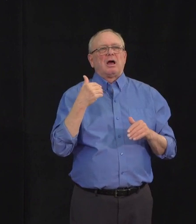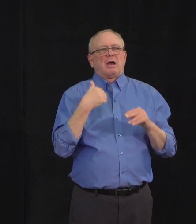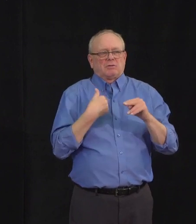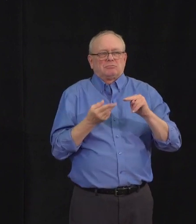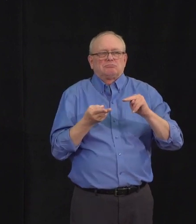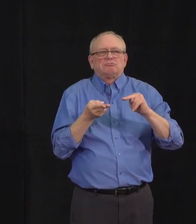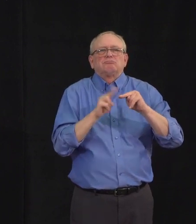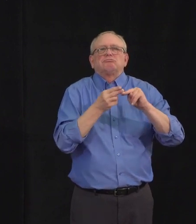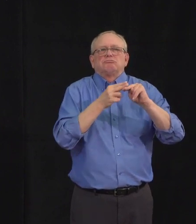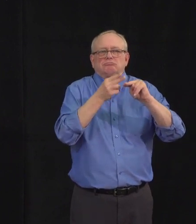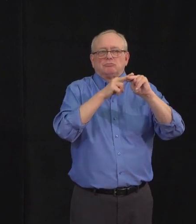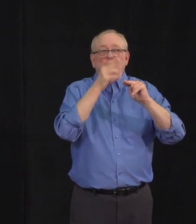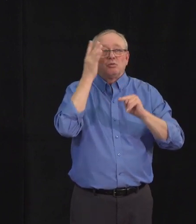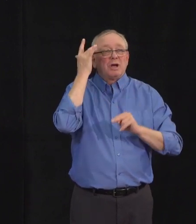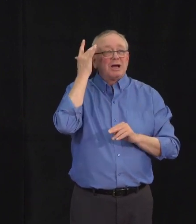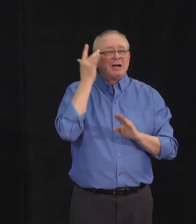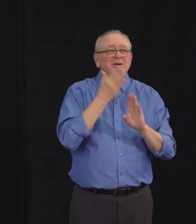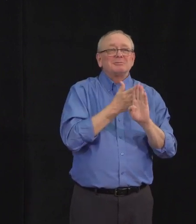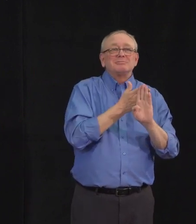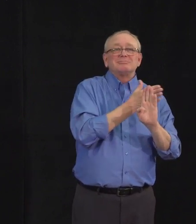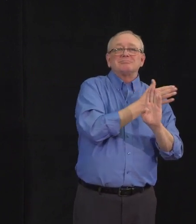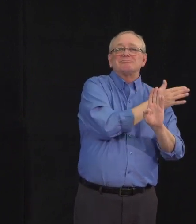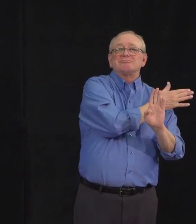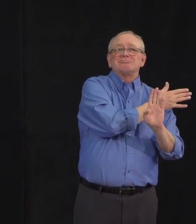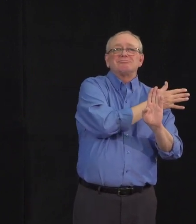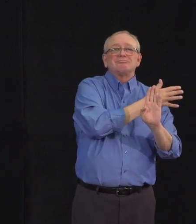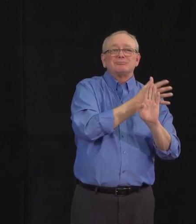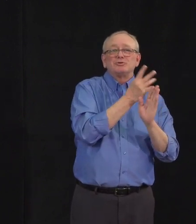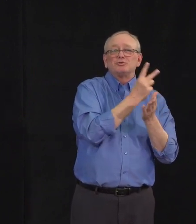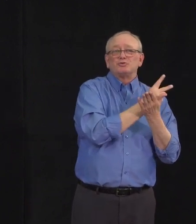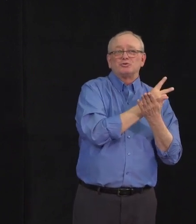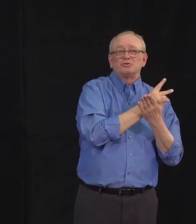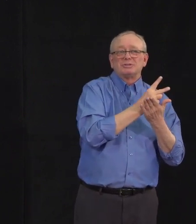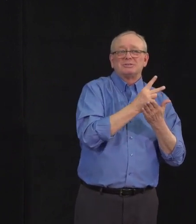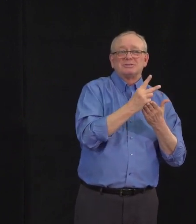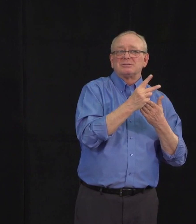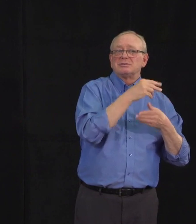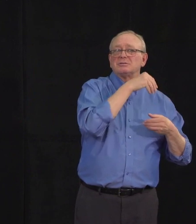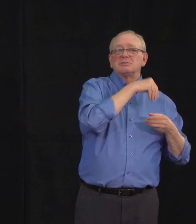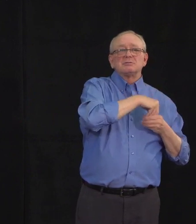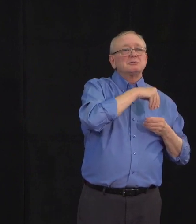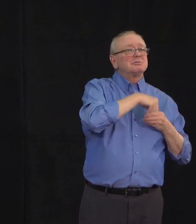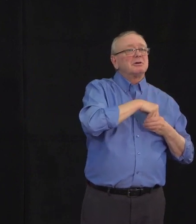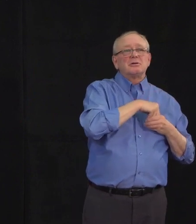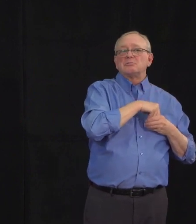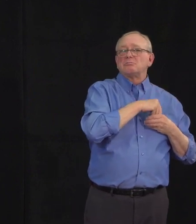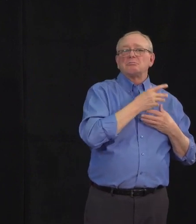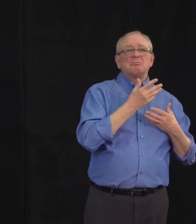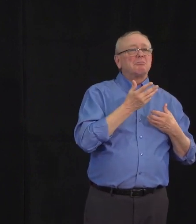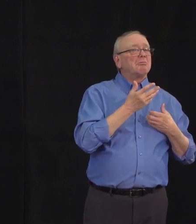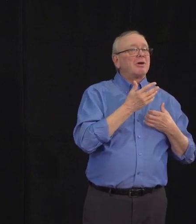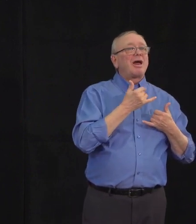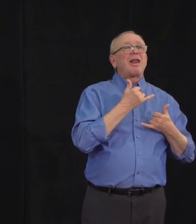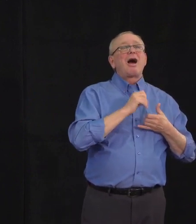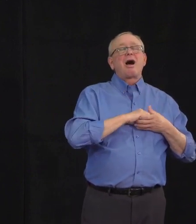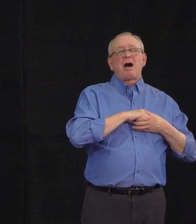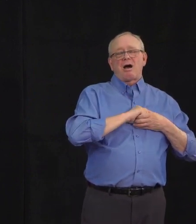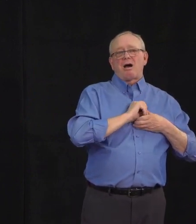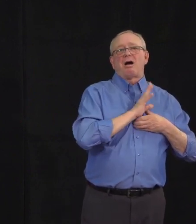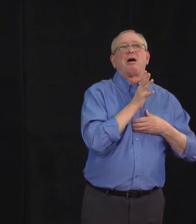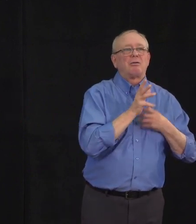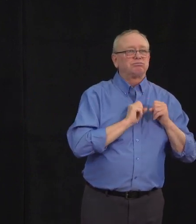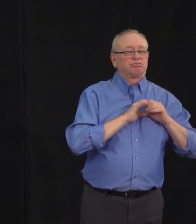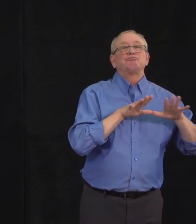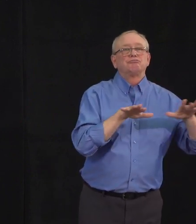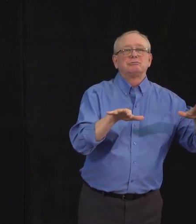it can take up to 2 weeks from an exposure for cases to become apparent. But my colleagues in the North